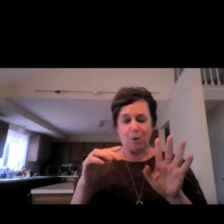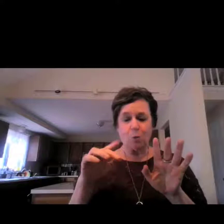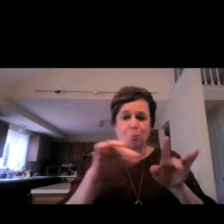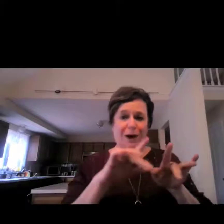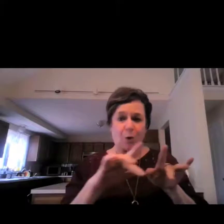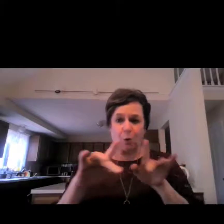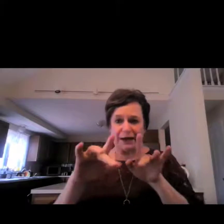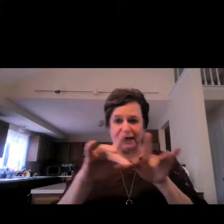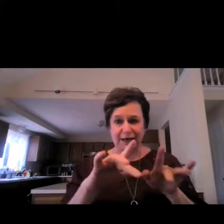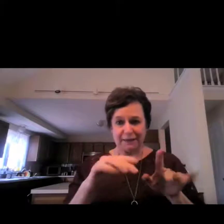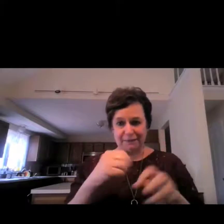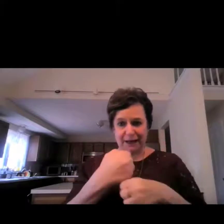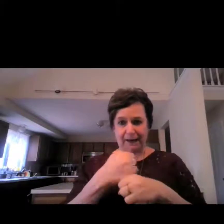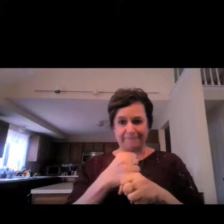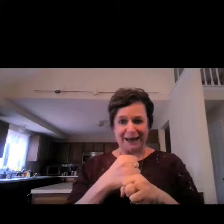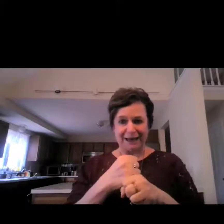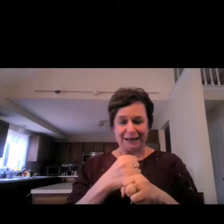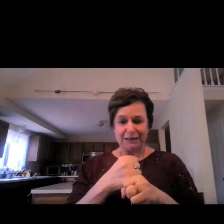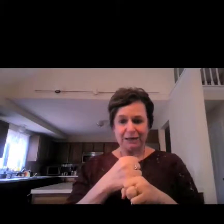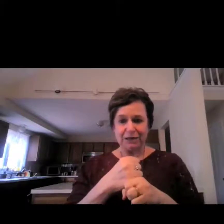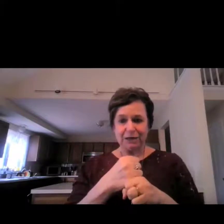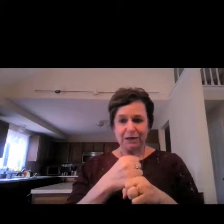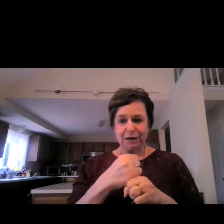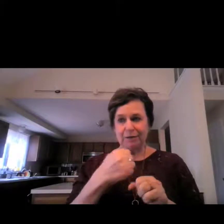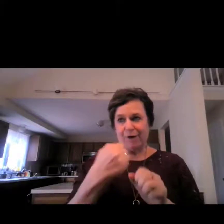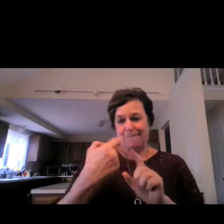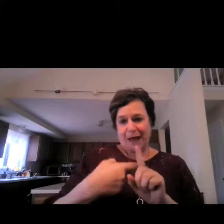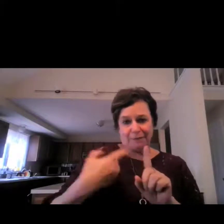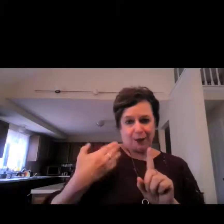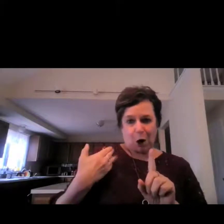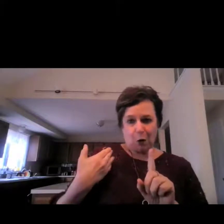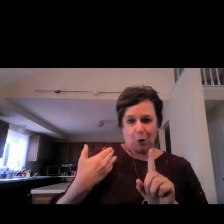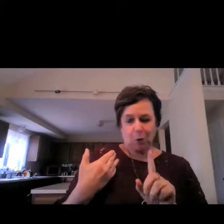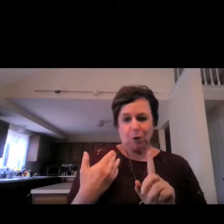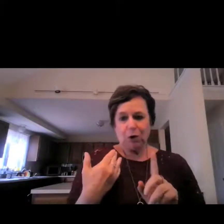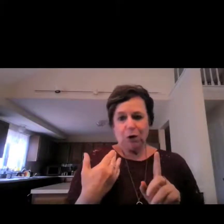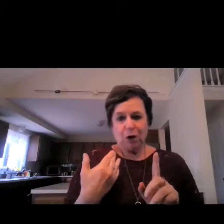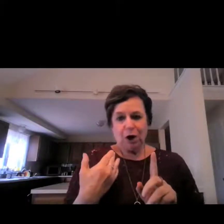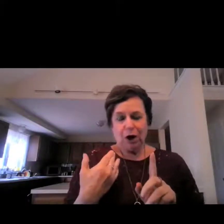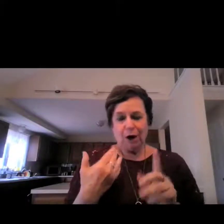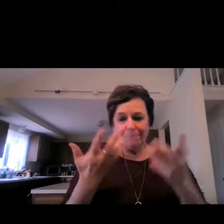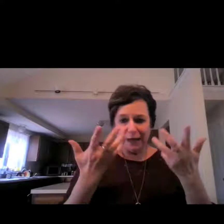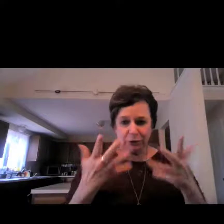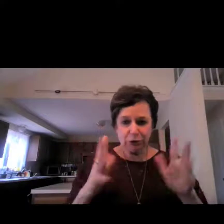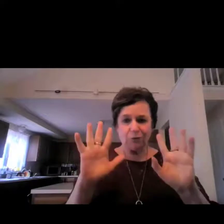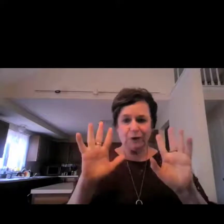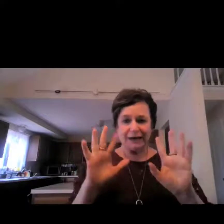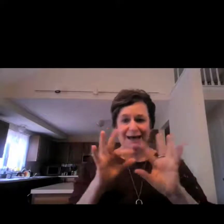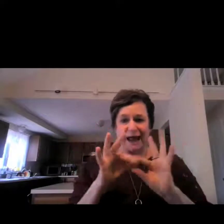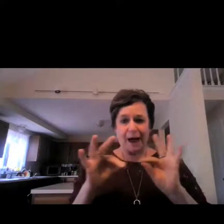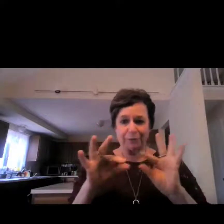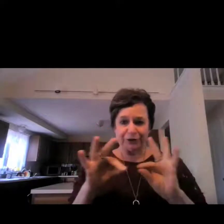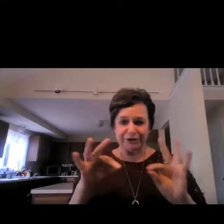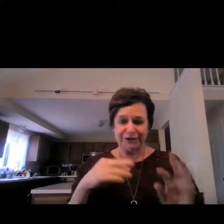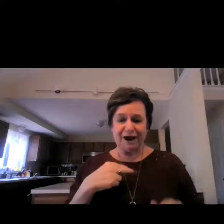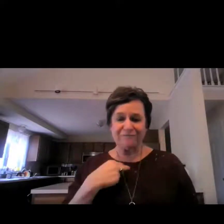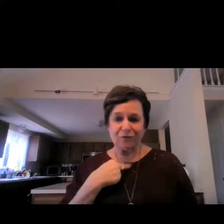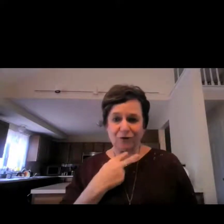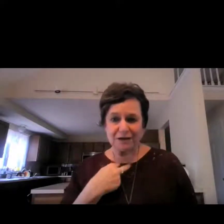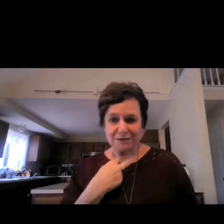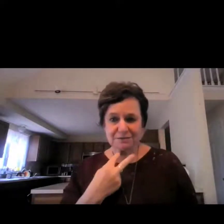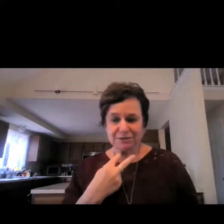So what I want to do now is we do have a pre-recorded, we did this about a month